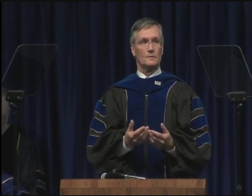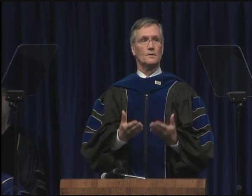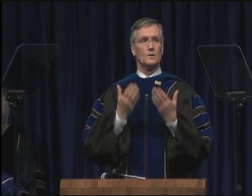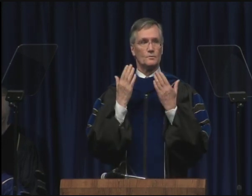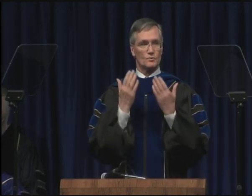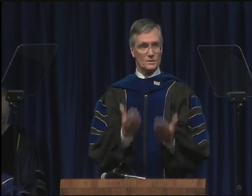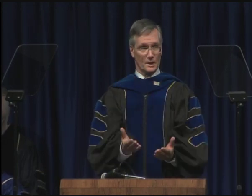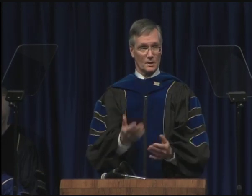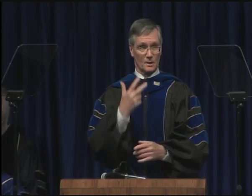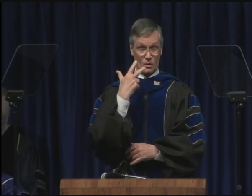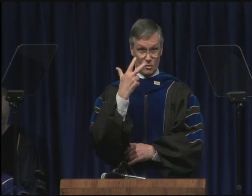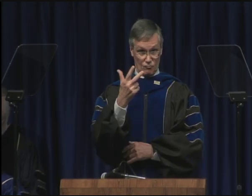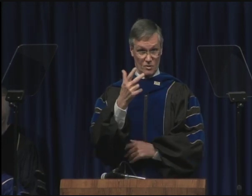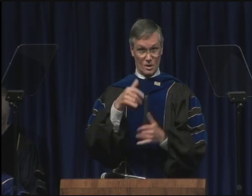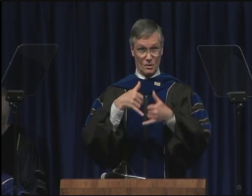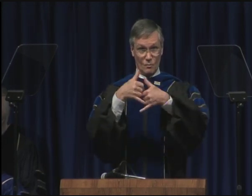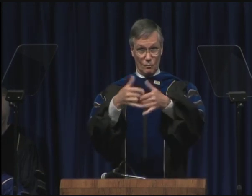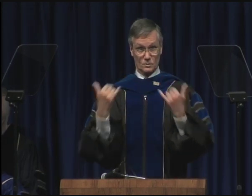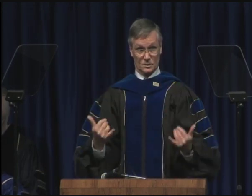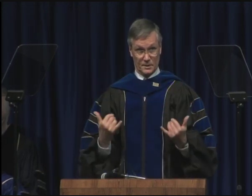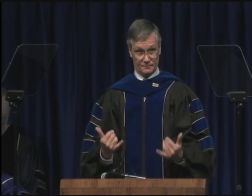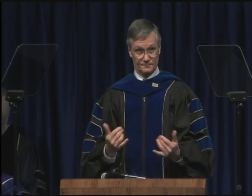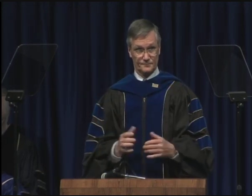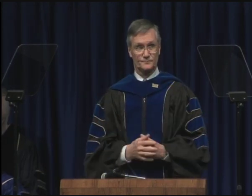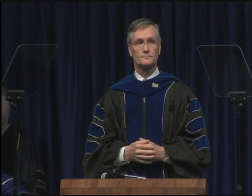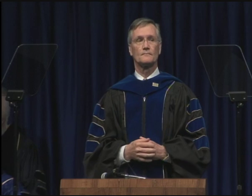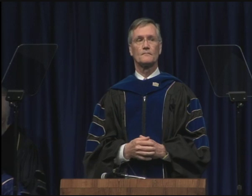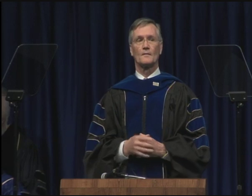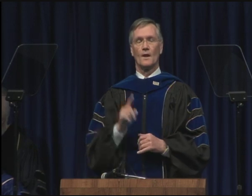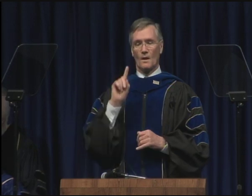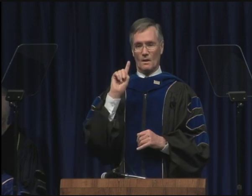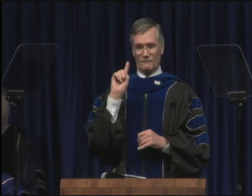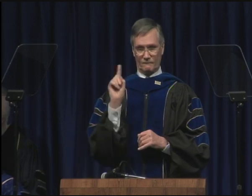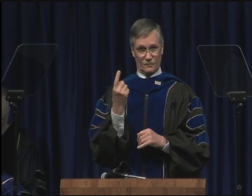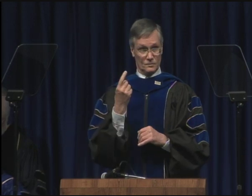Our department is presenting 3 awards today.